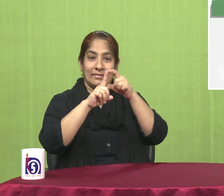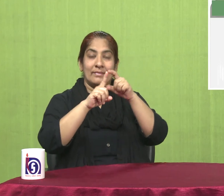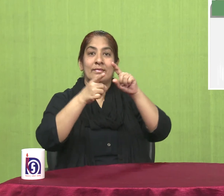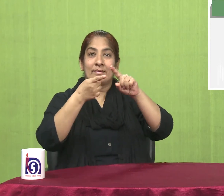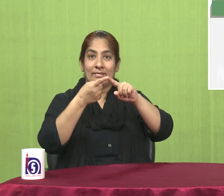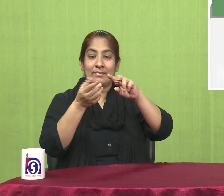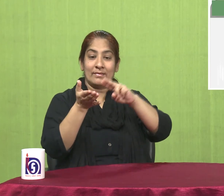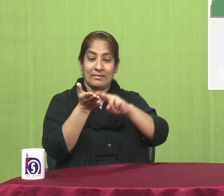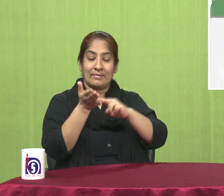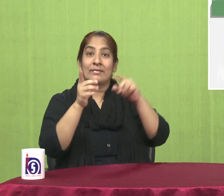Dividend.